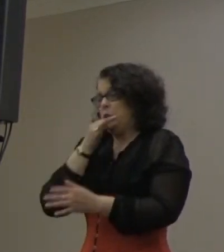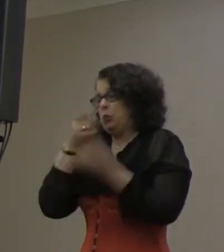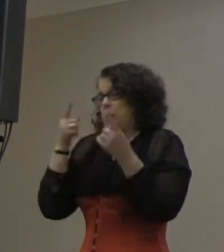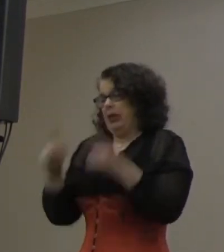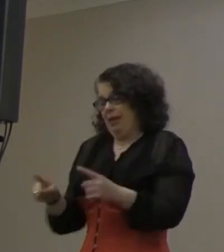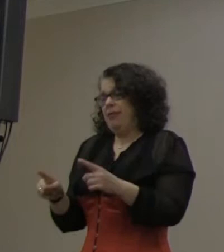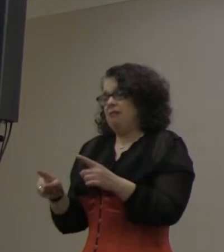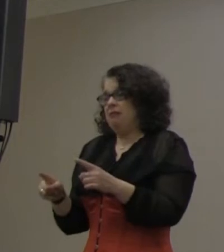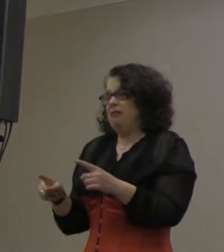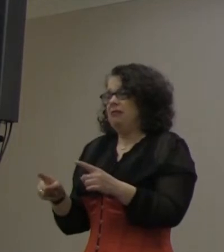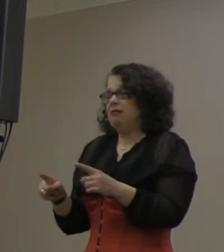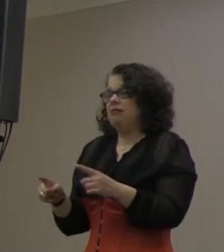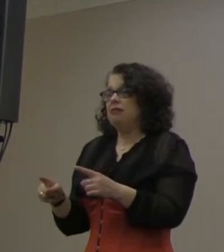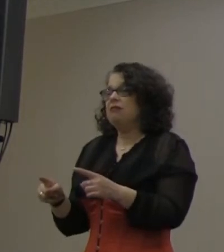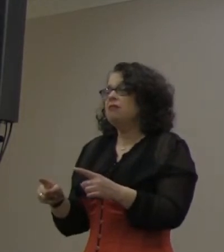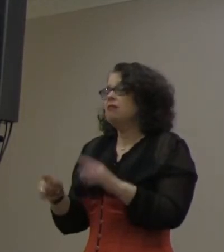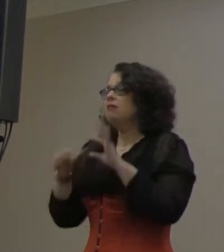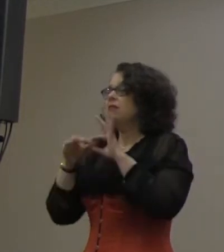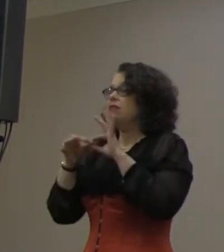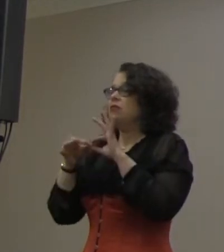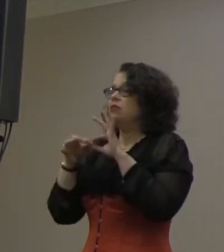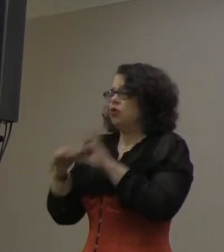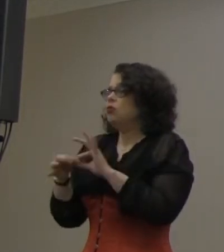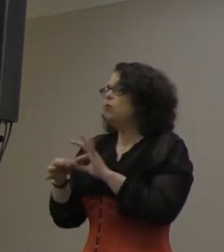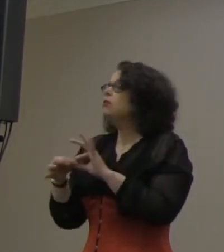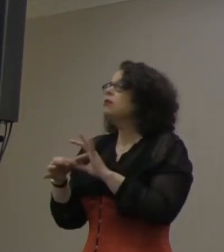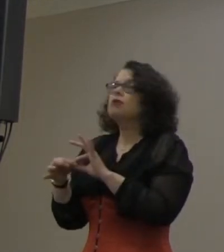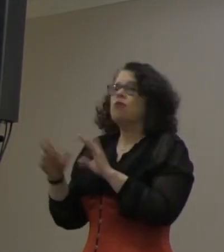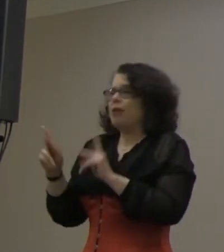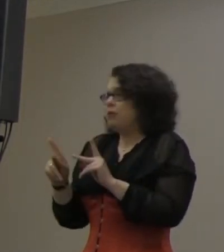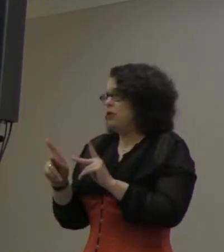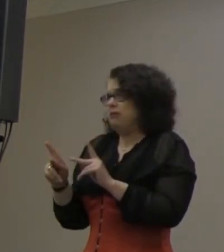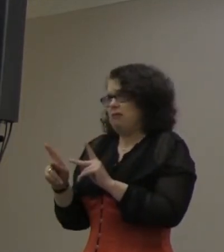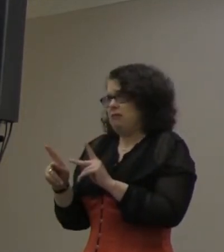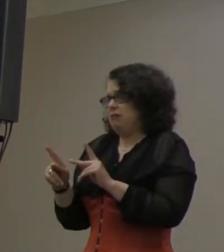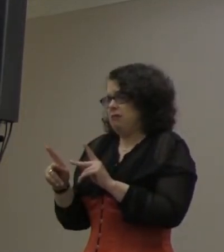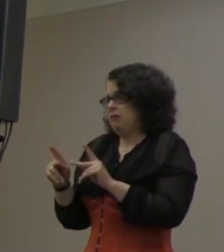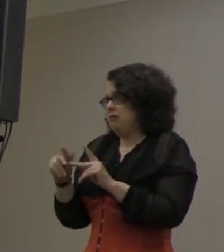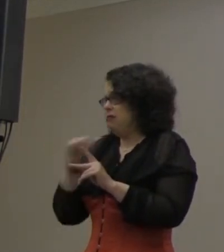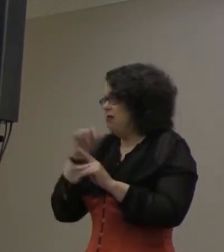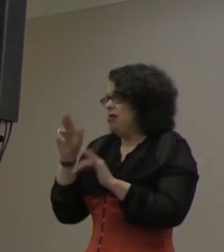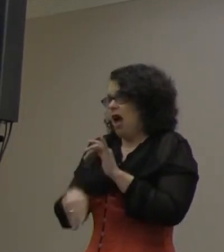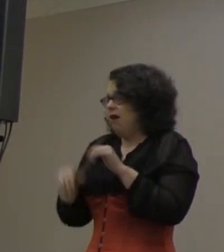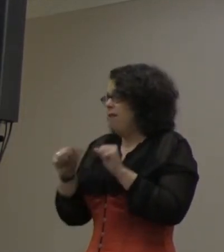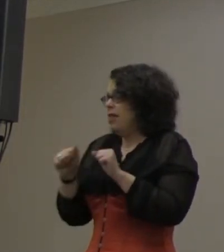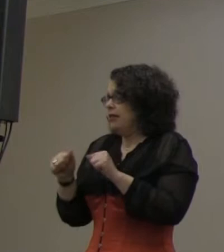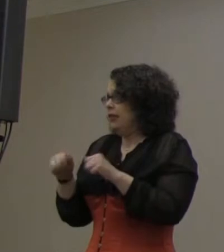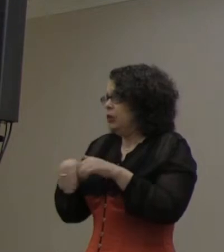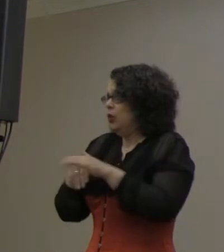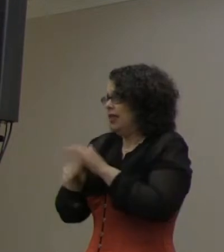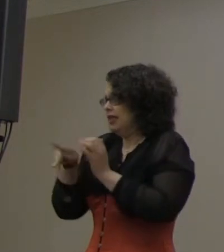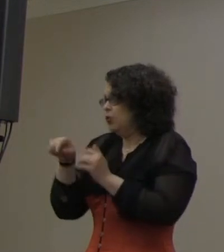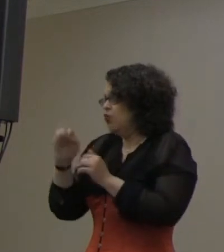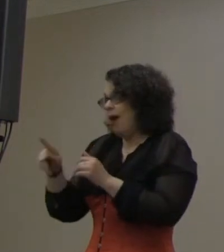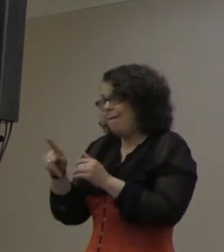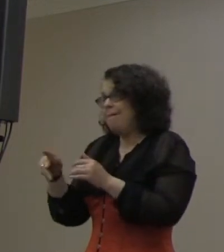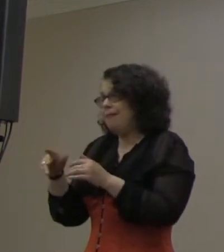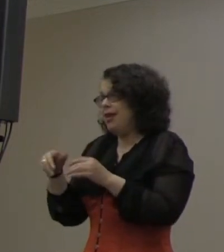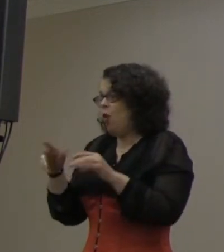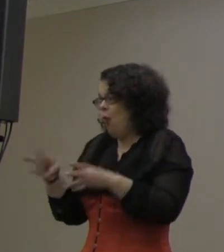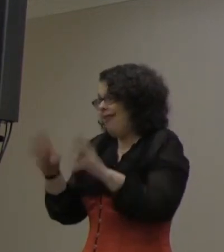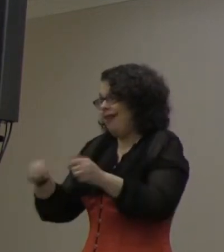of, people's soon inability to access PrEP in an affordable way. It's coming.